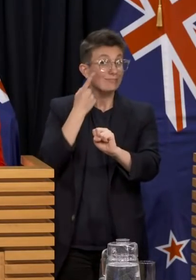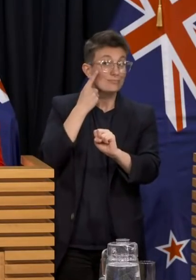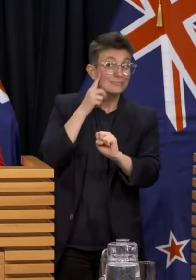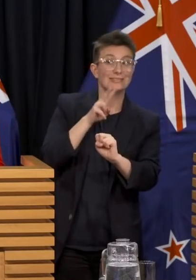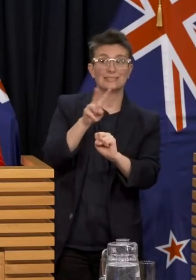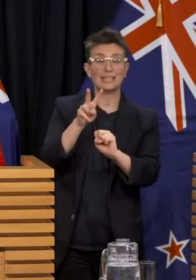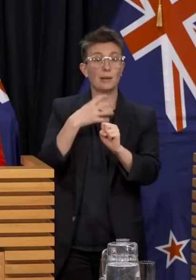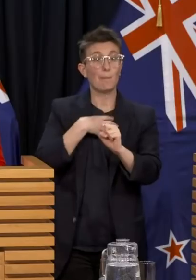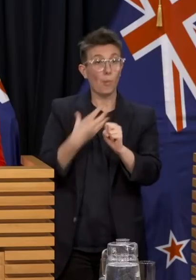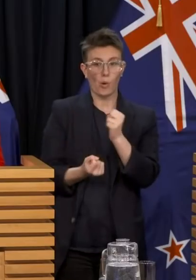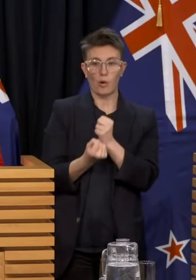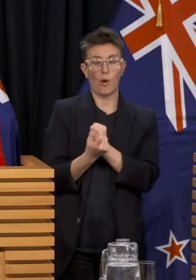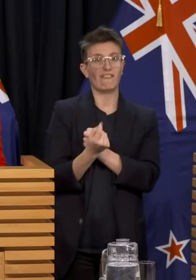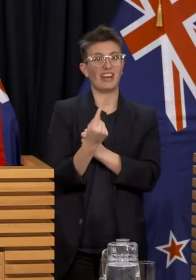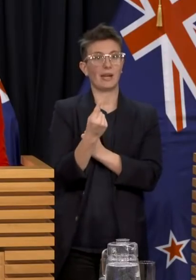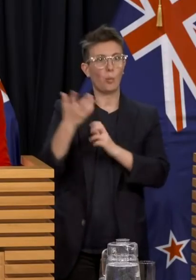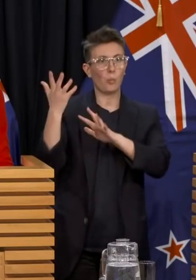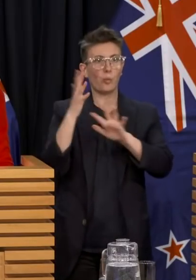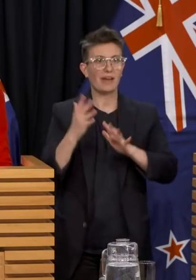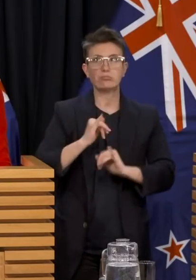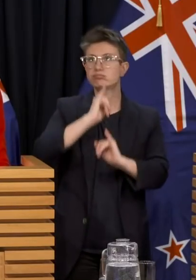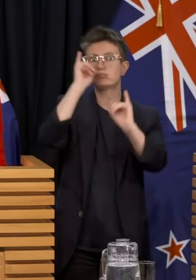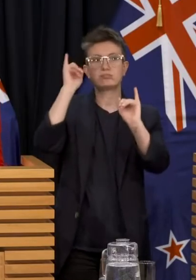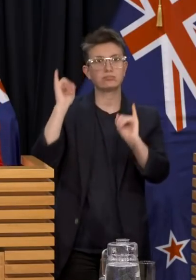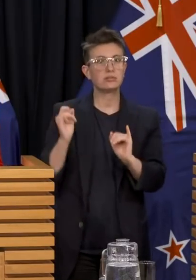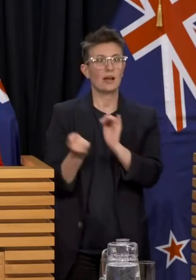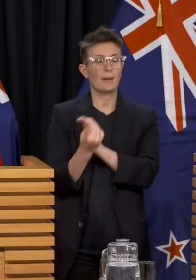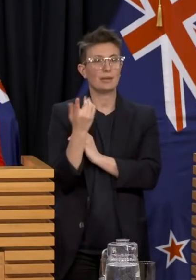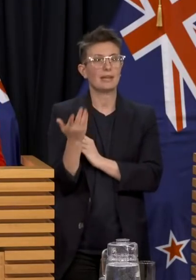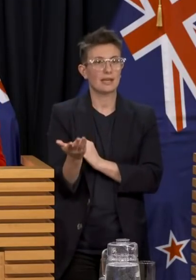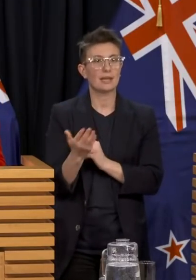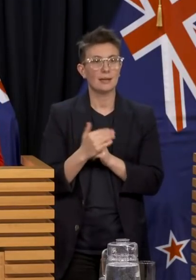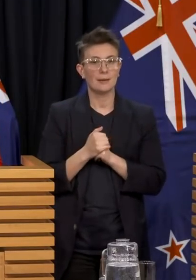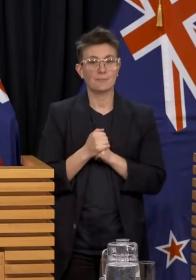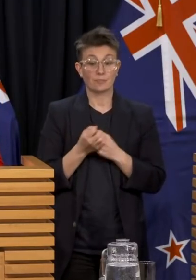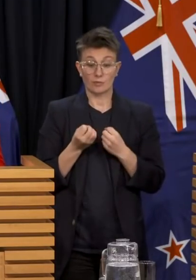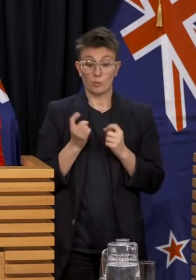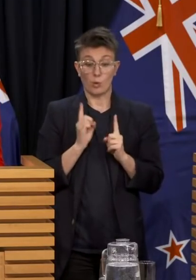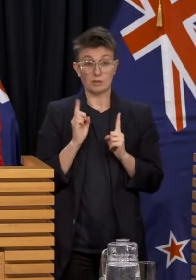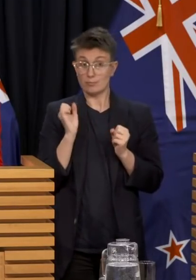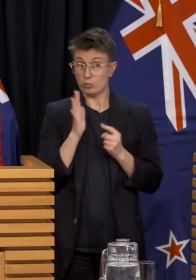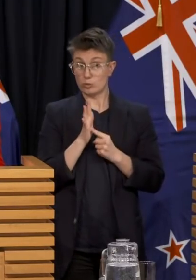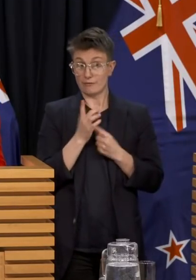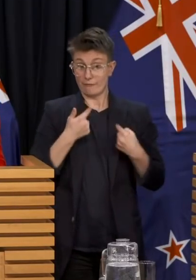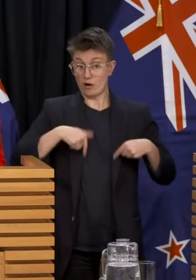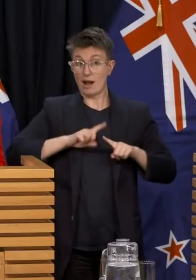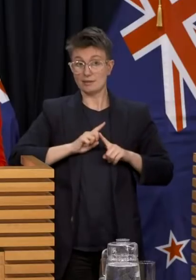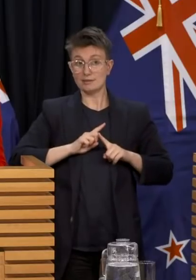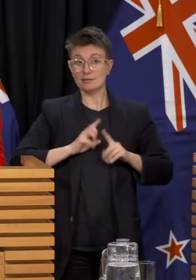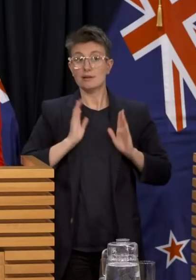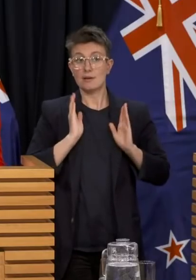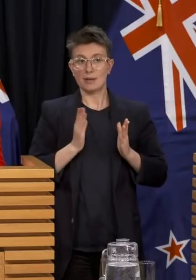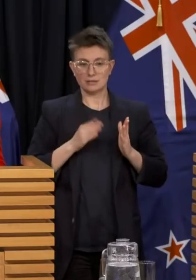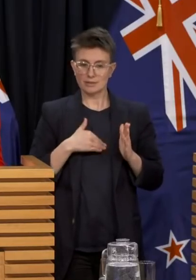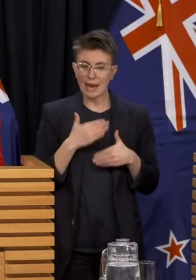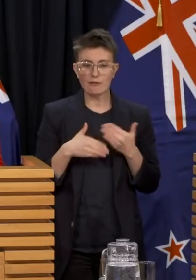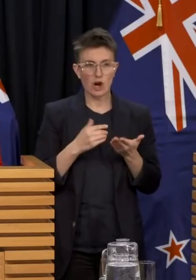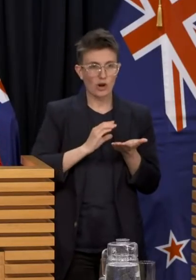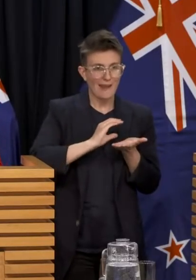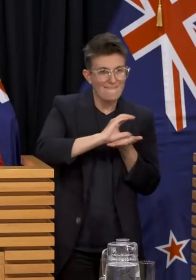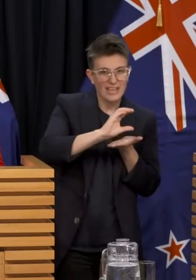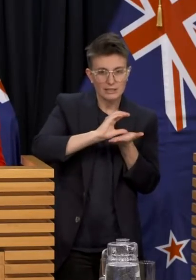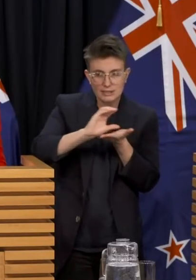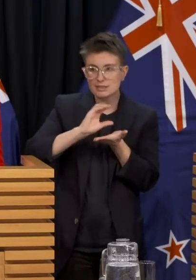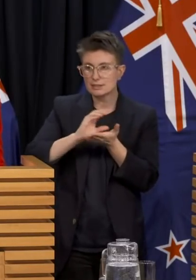weather events. The question for us is, of course, making sure that we're continuing to invest in both